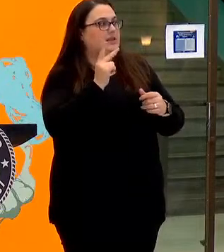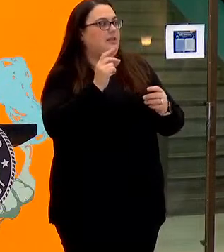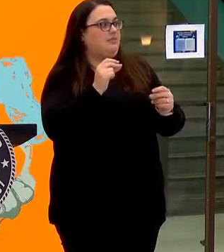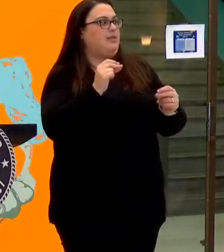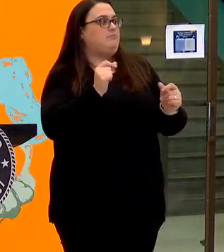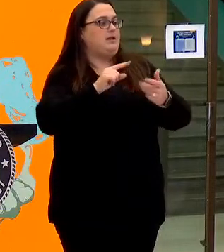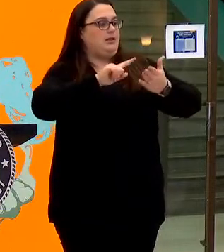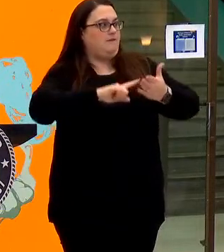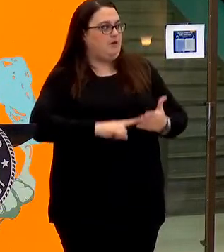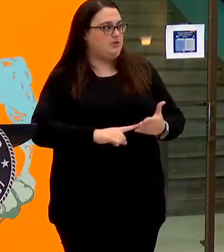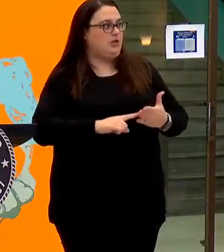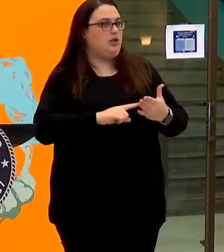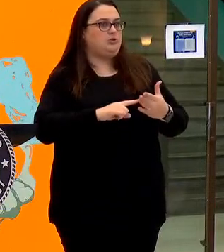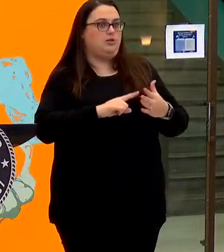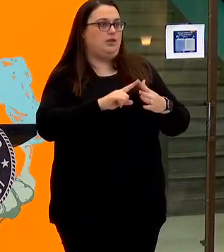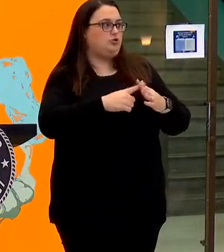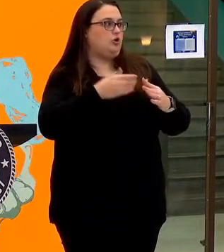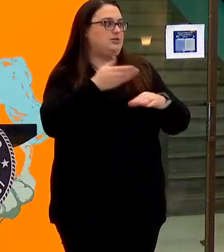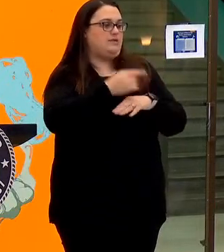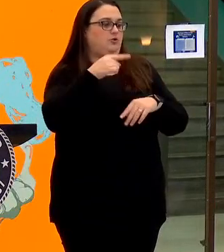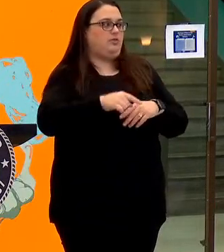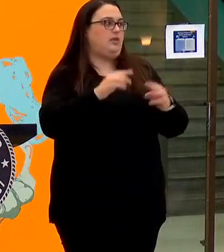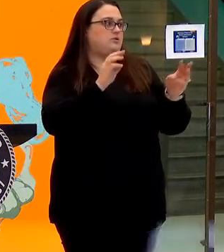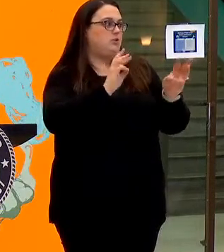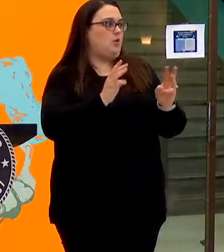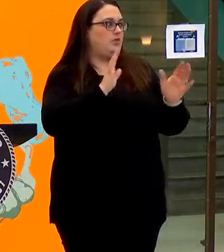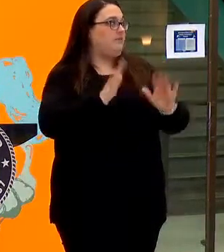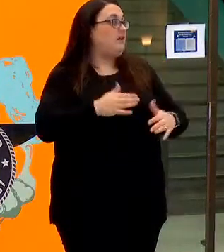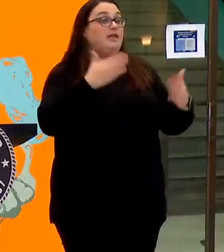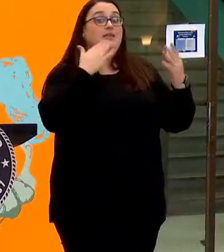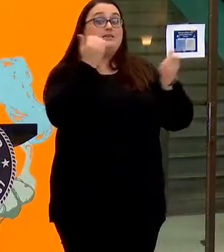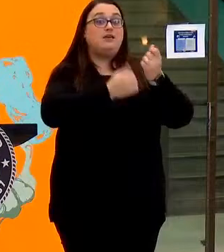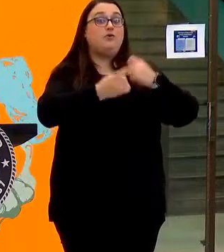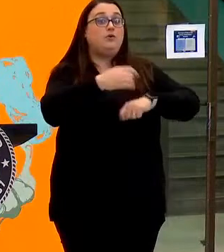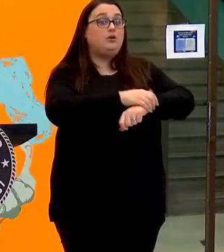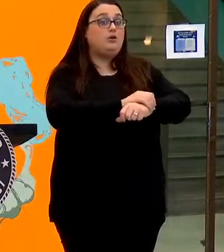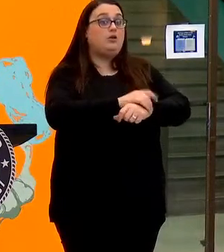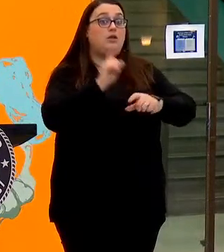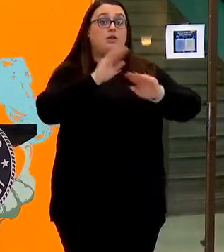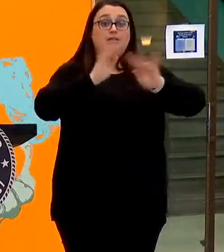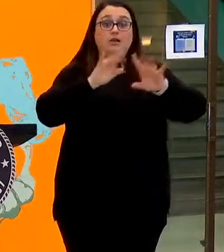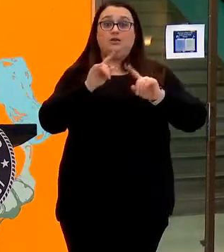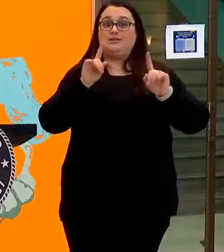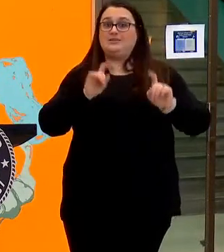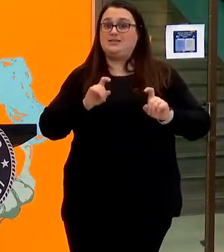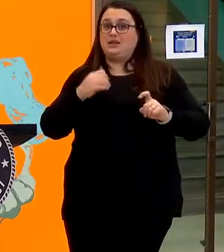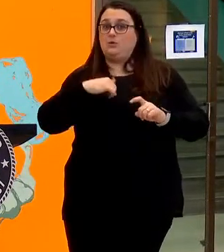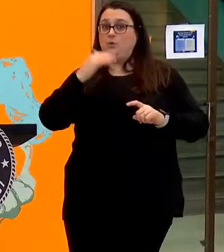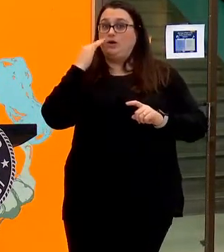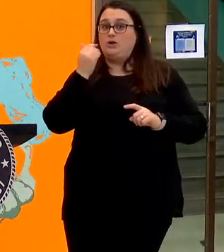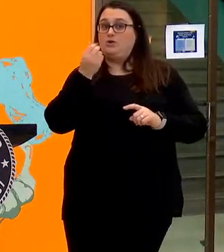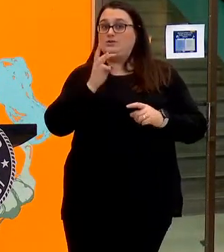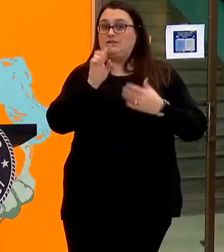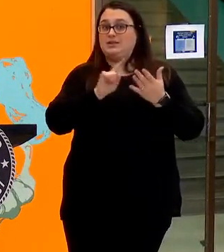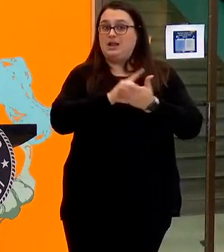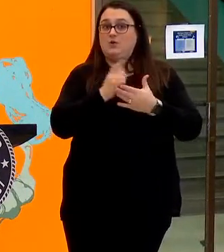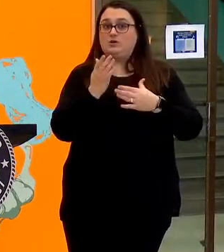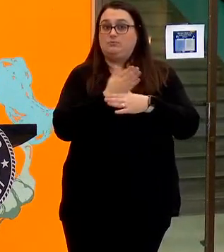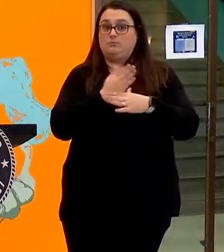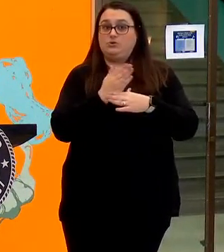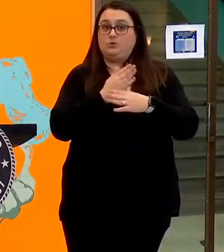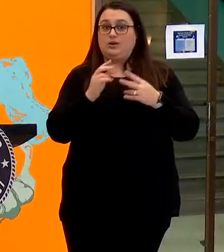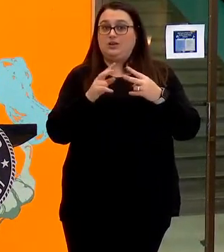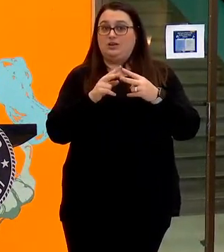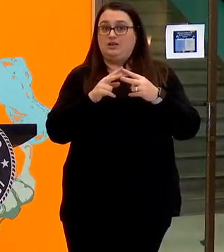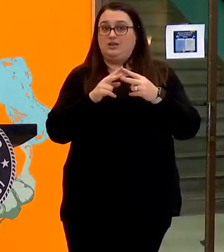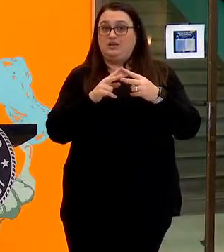immediate investigation that starts right after this weather event. All right, thanks, everybody. Quick Appreciate question it. for clarity testing. We know that 16 hours is needed between these